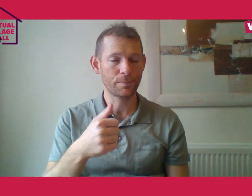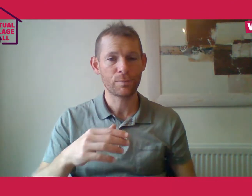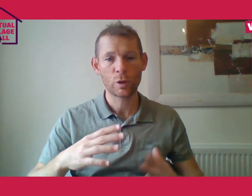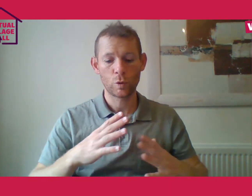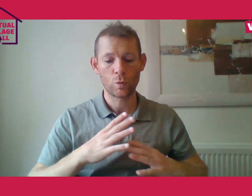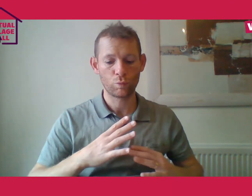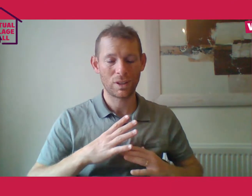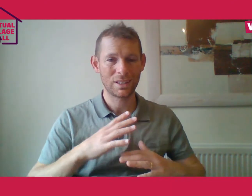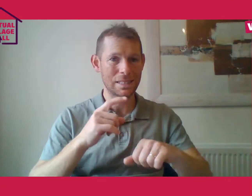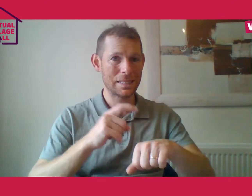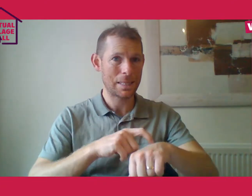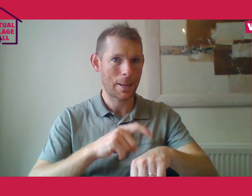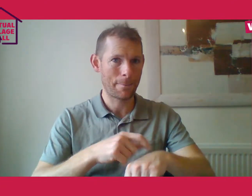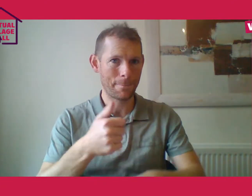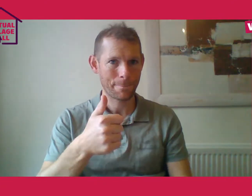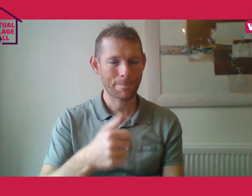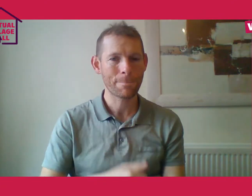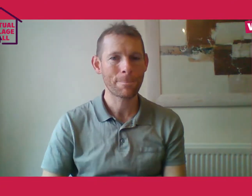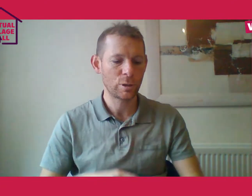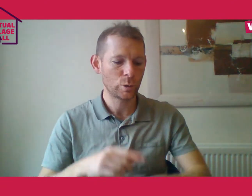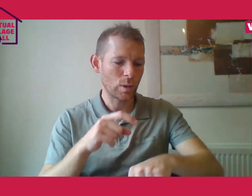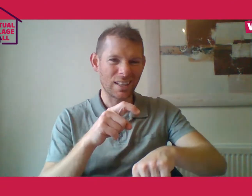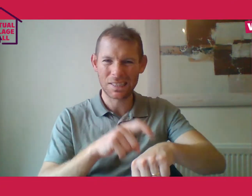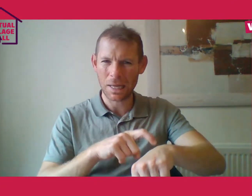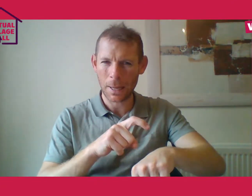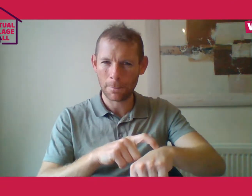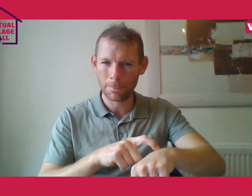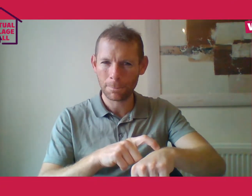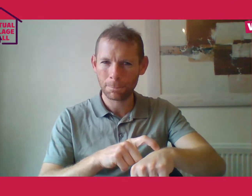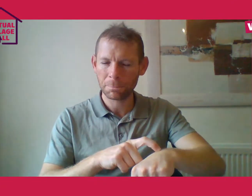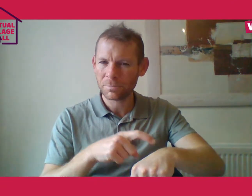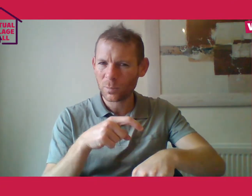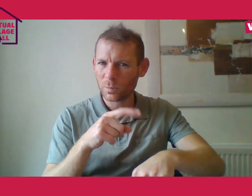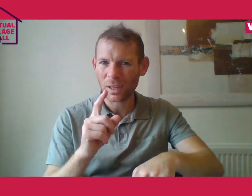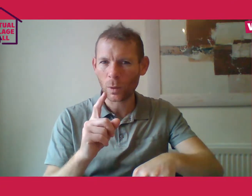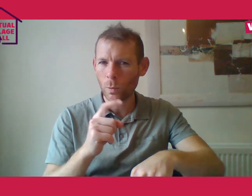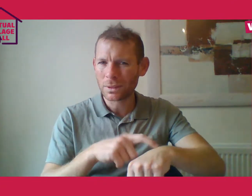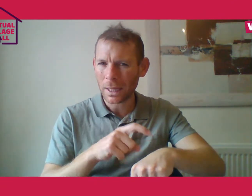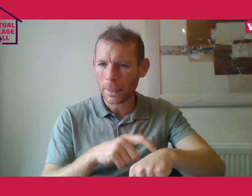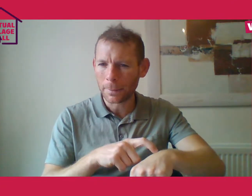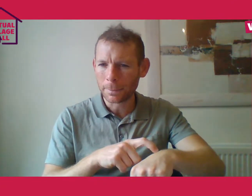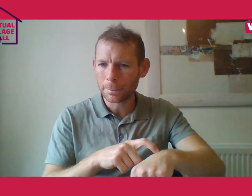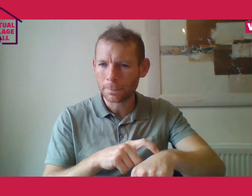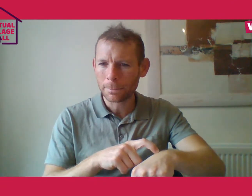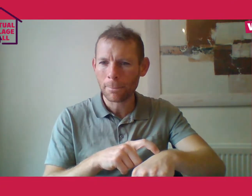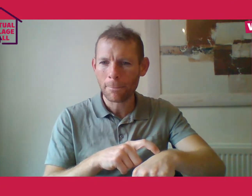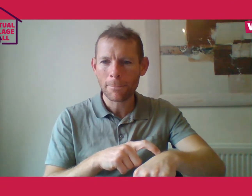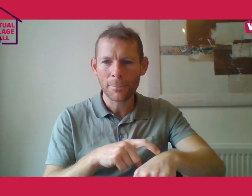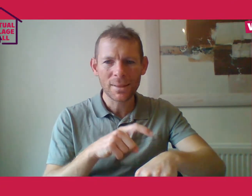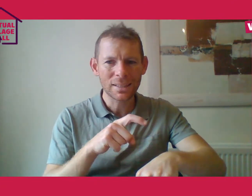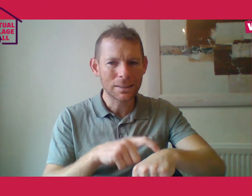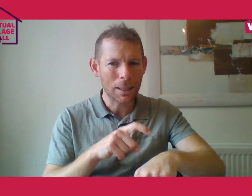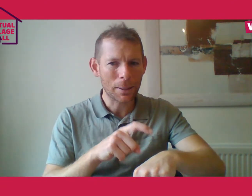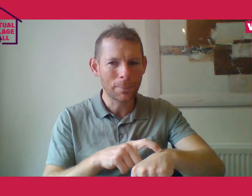week. Okay, so let's focus on time. So you're pointing to your wrist for what